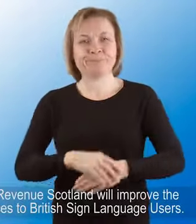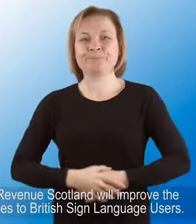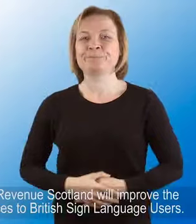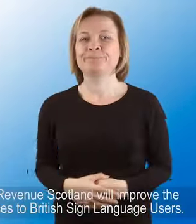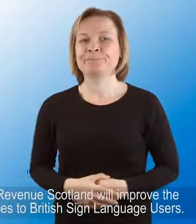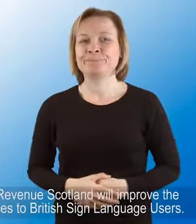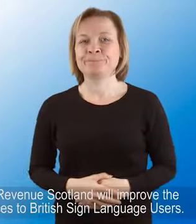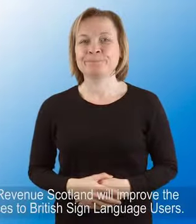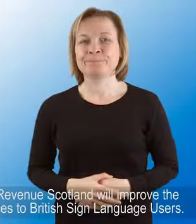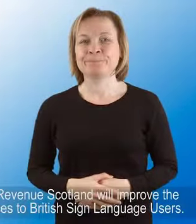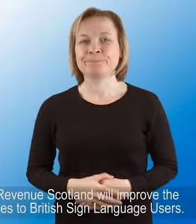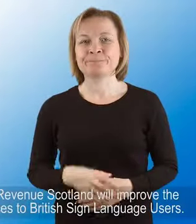users.